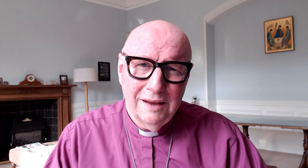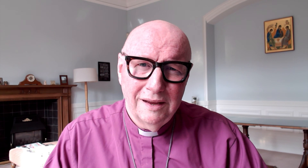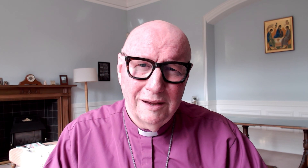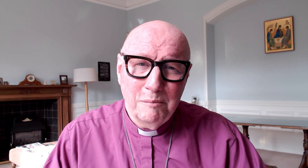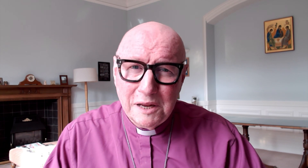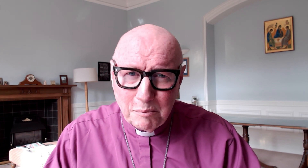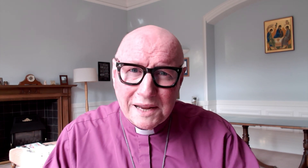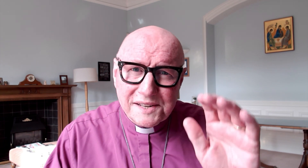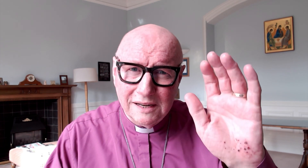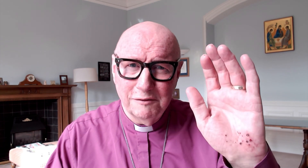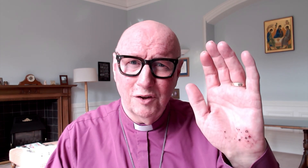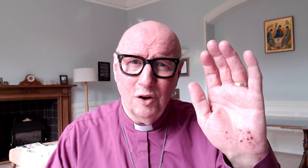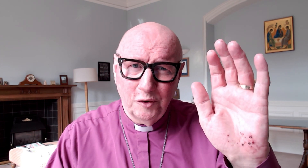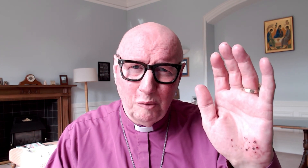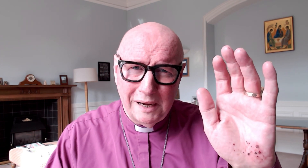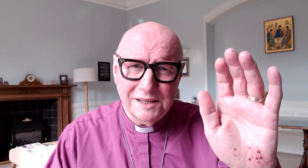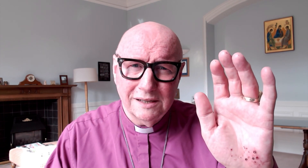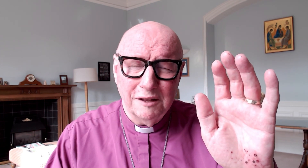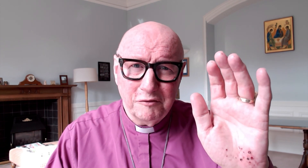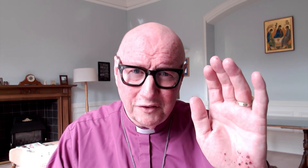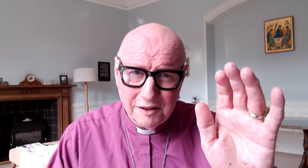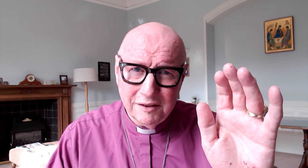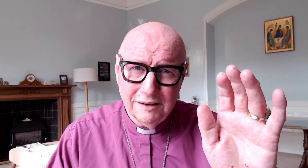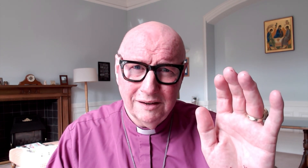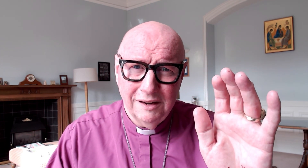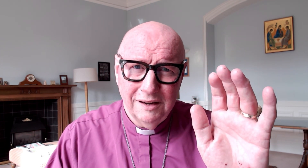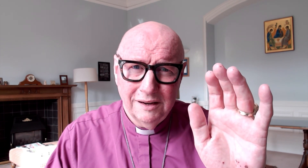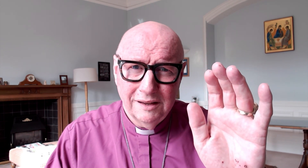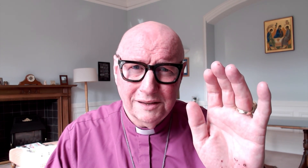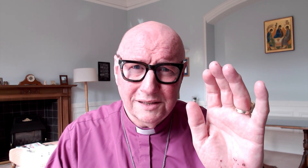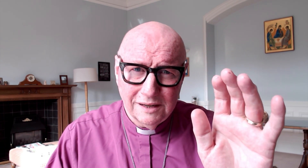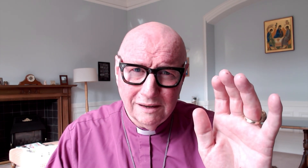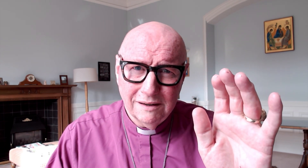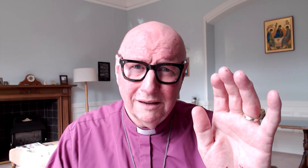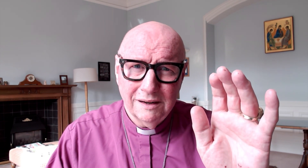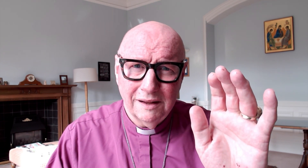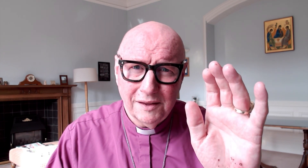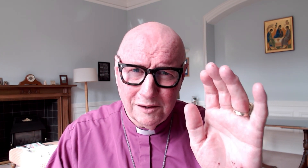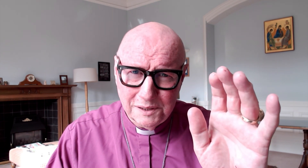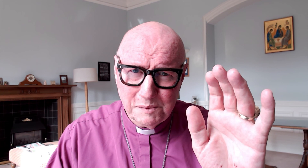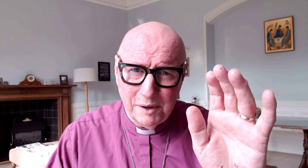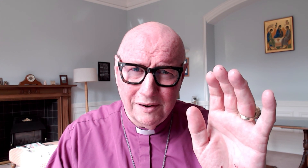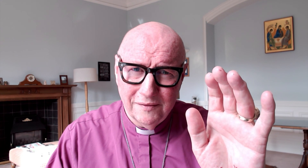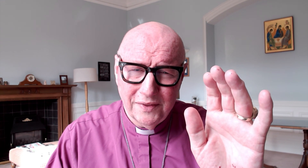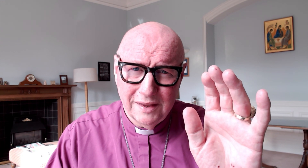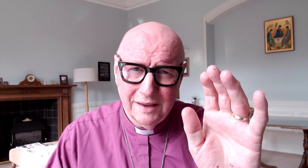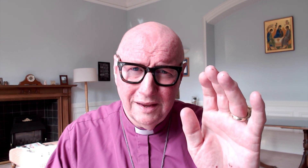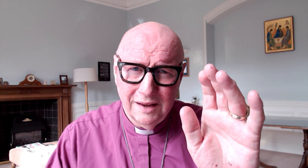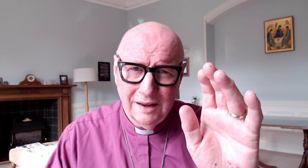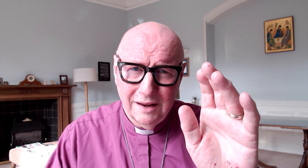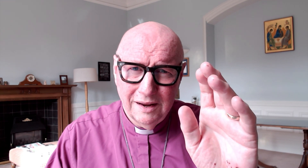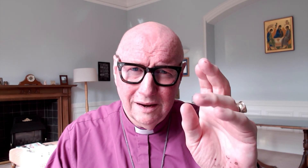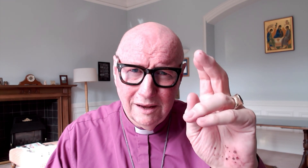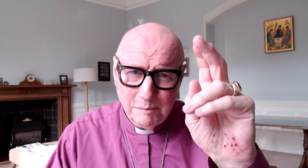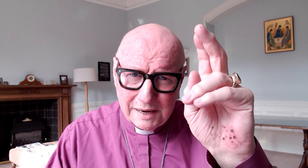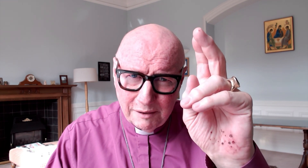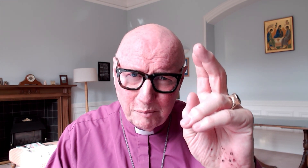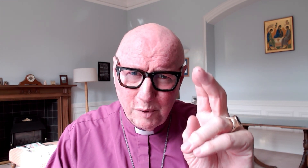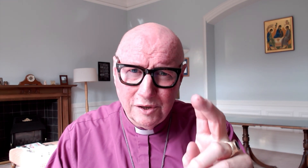And may the blessing of God Almighty, the Father, the Son, and the Holy Spirit come down upon you,